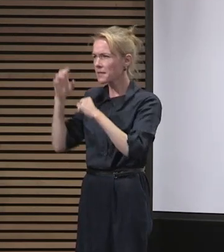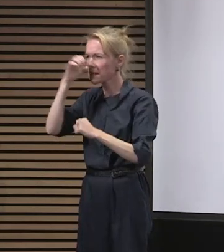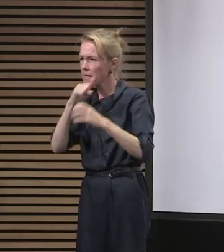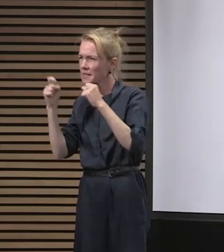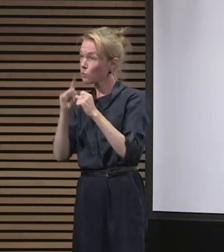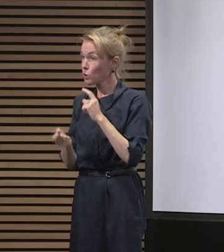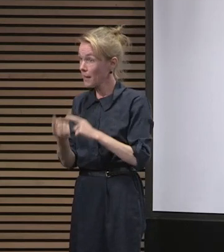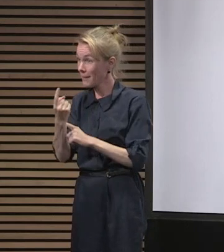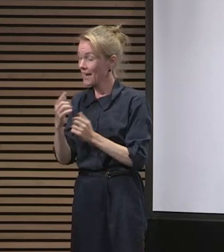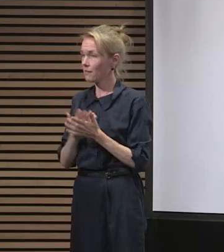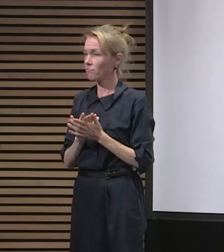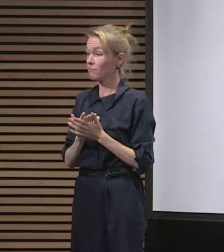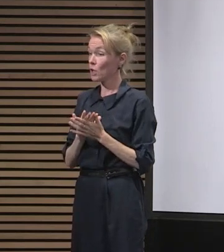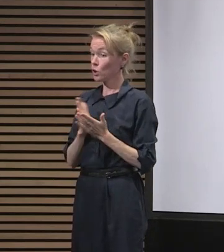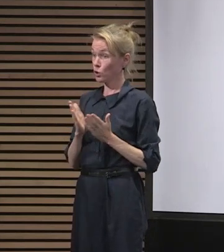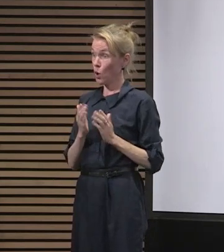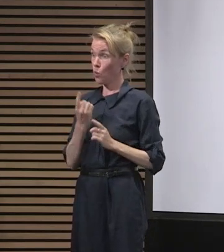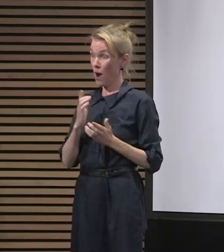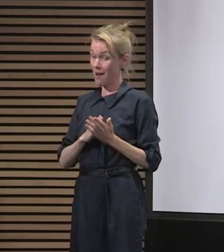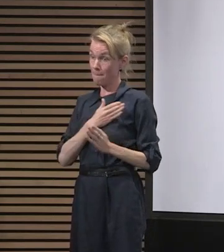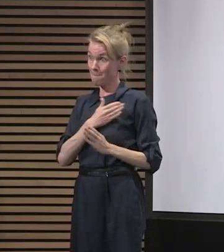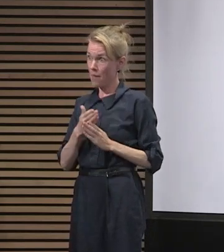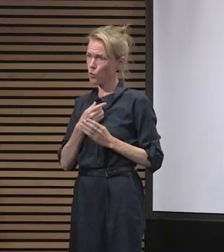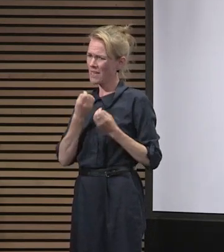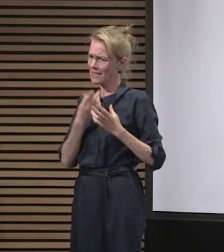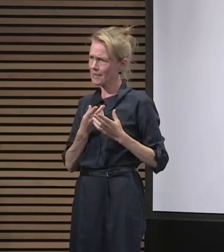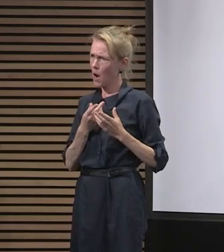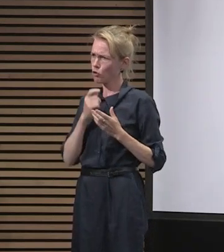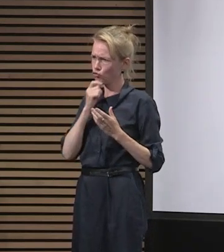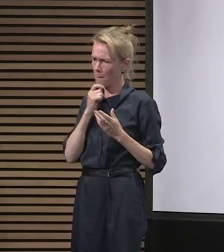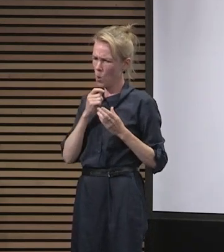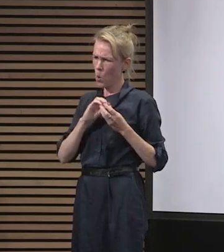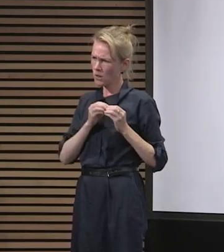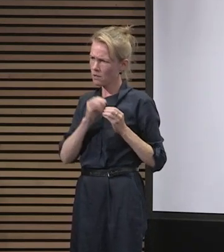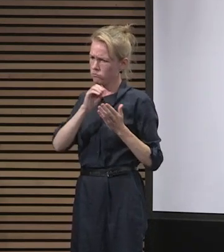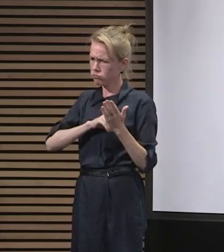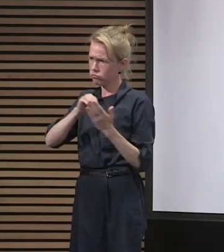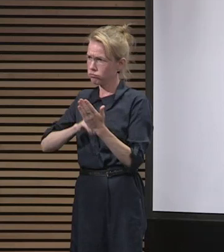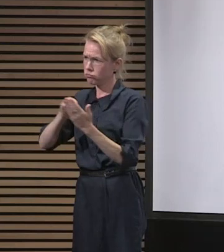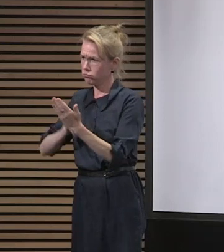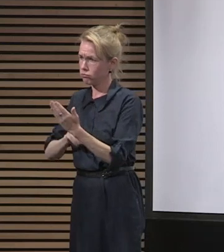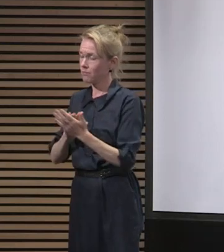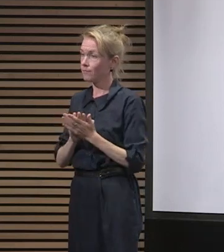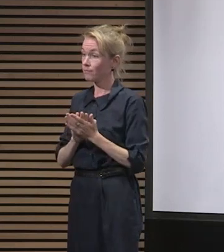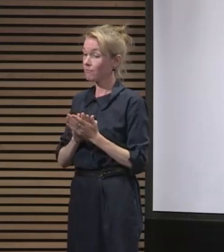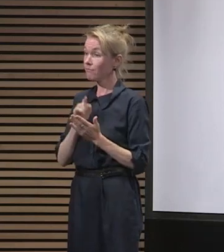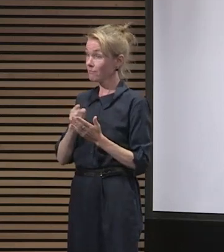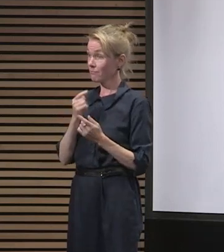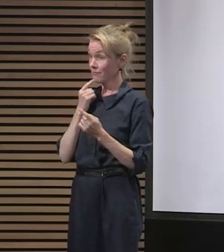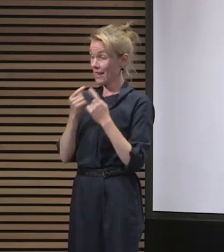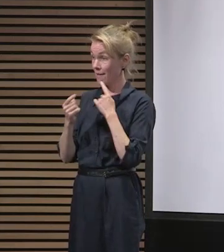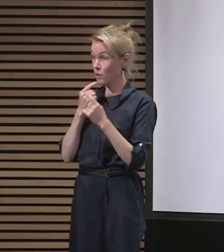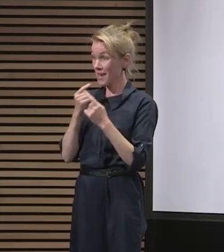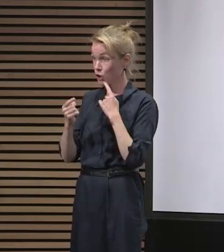commissioned over about a month, the last of which was on the 24th of March. And these were updated as we